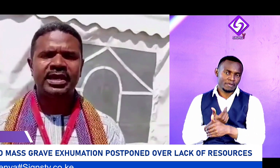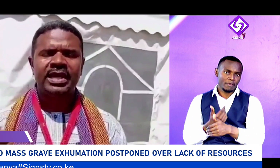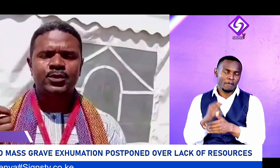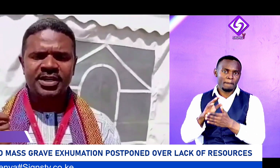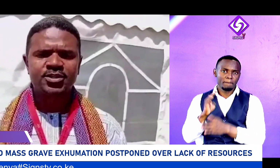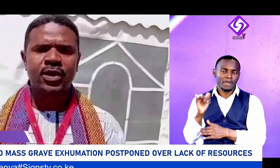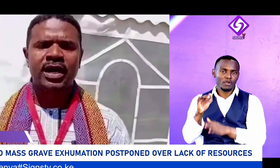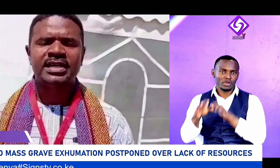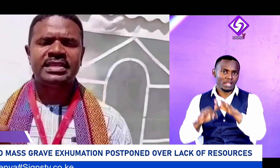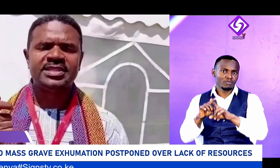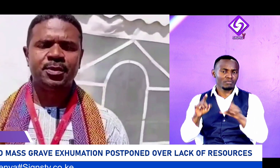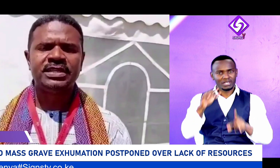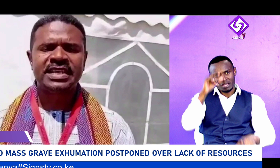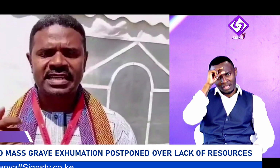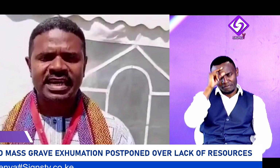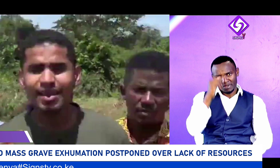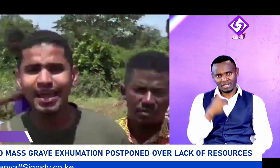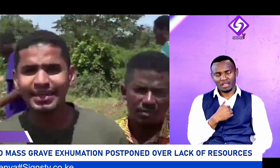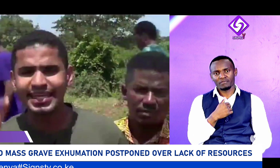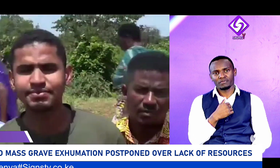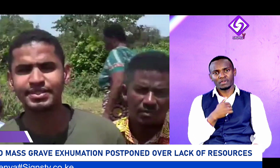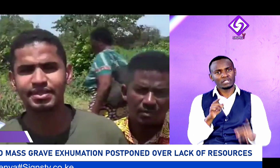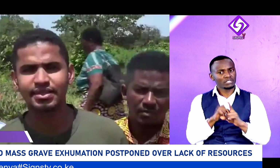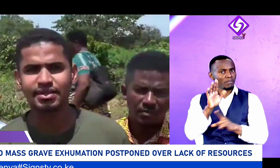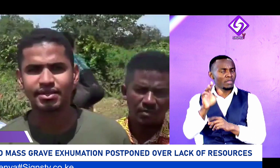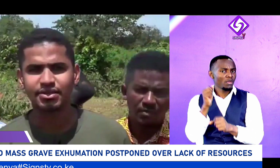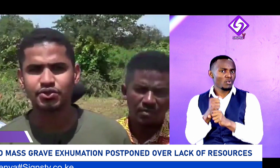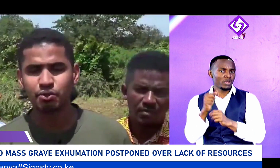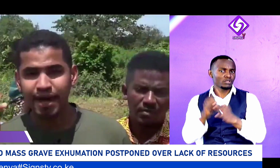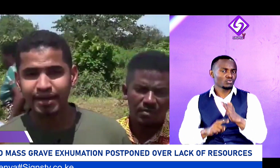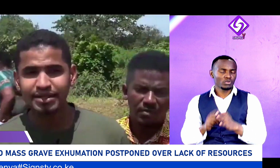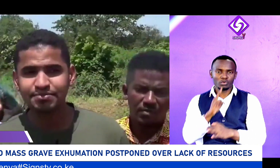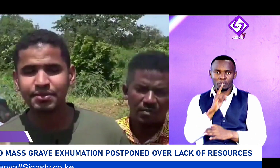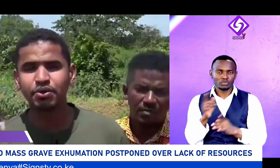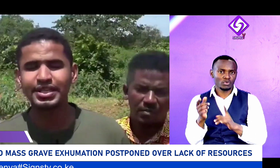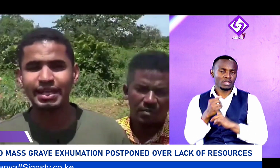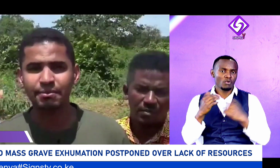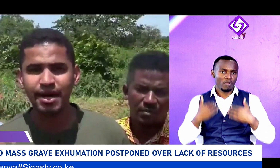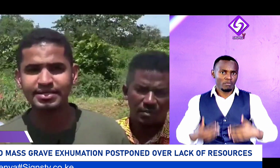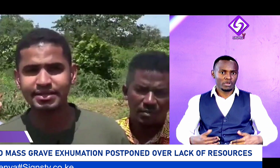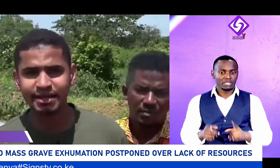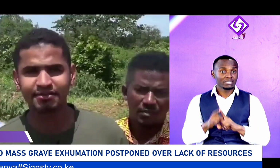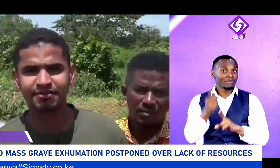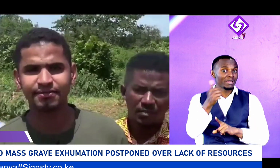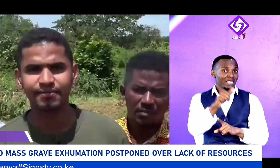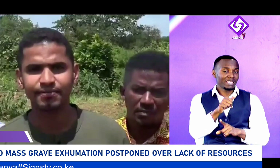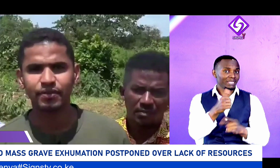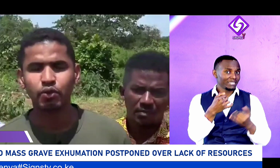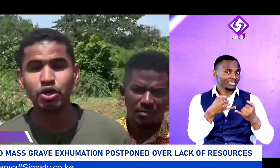to ensure that these bodies are recovered. Any attempt to bury these people in a mass grave, we will